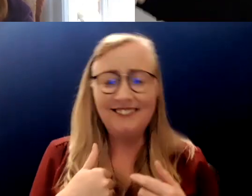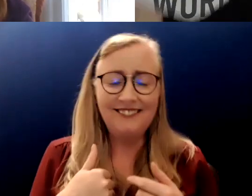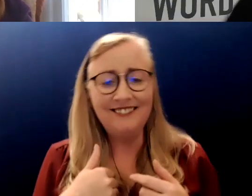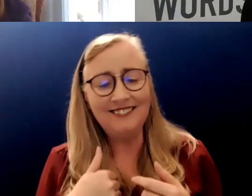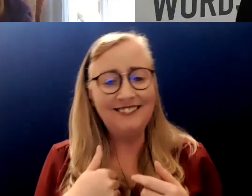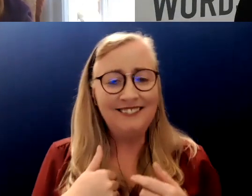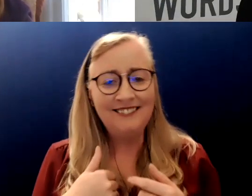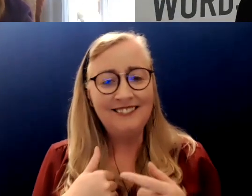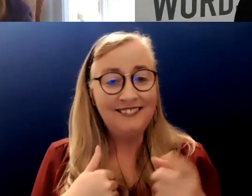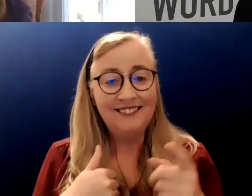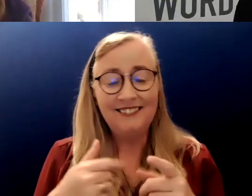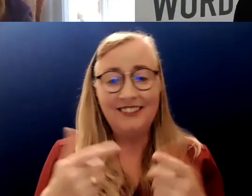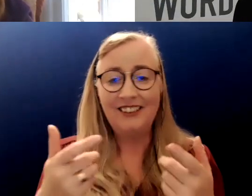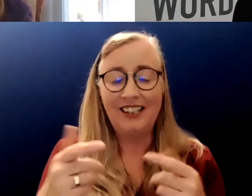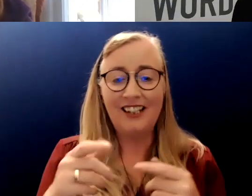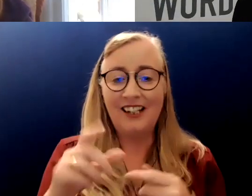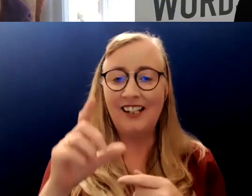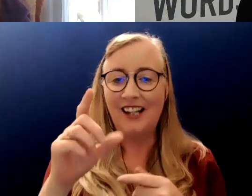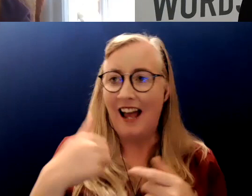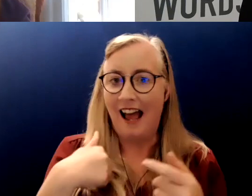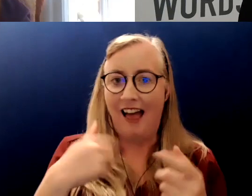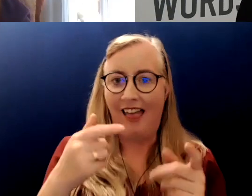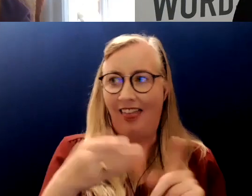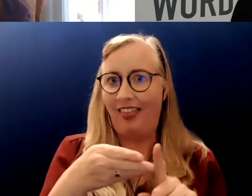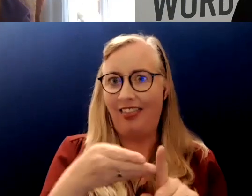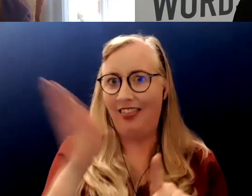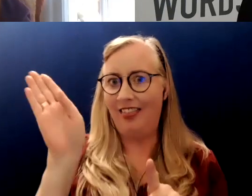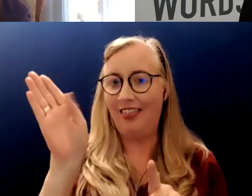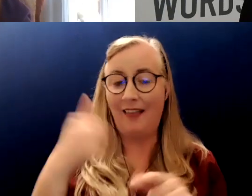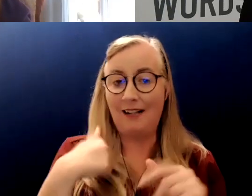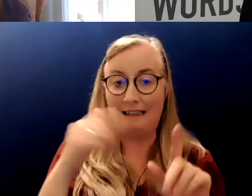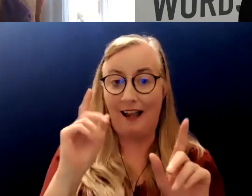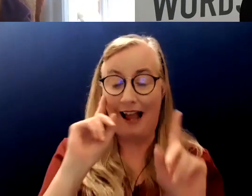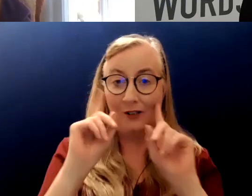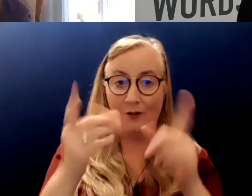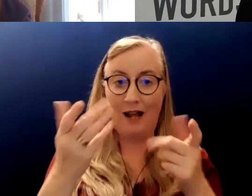or take diversions because we don't quite know how to handle things,